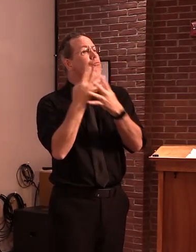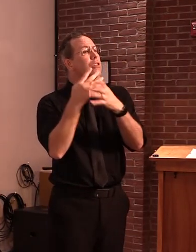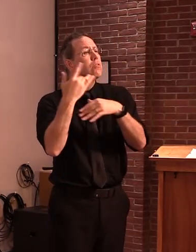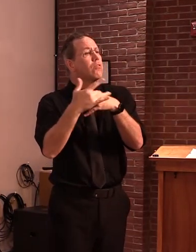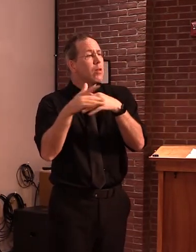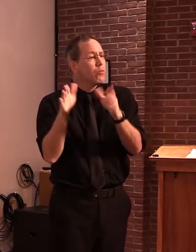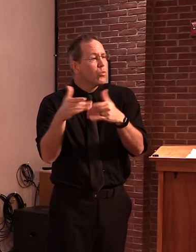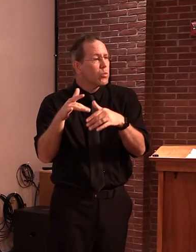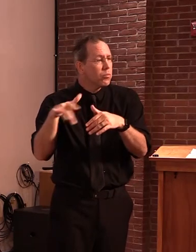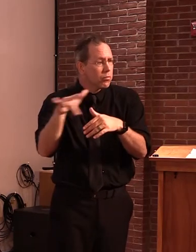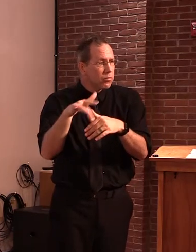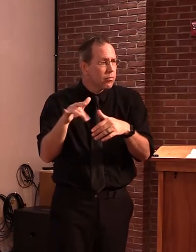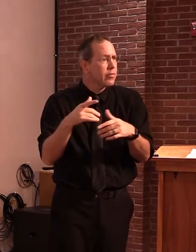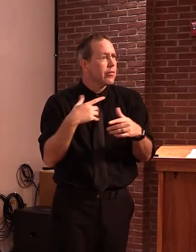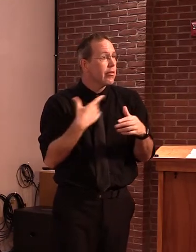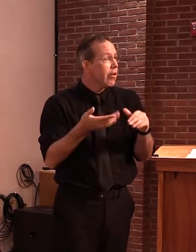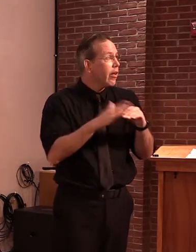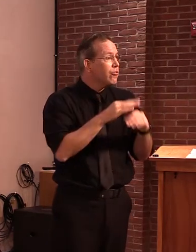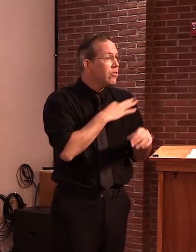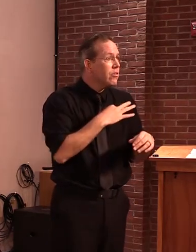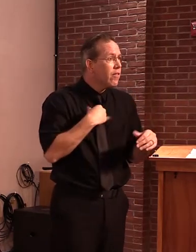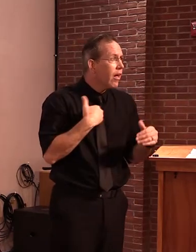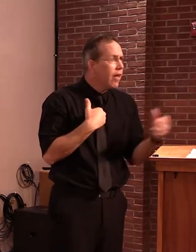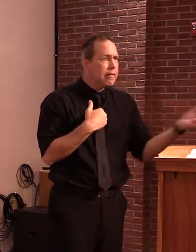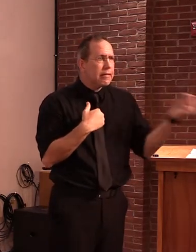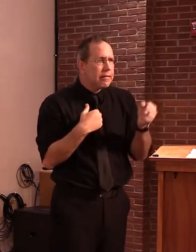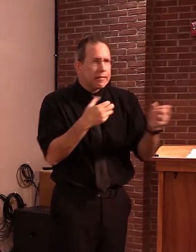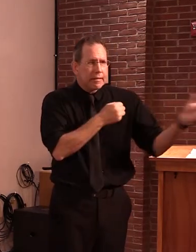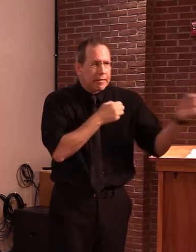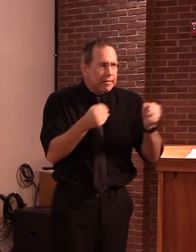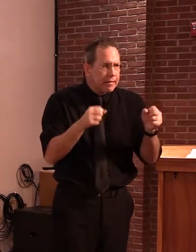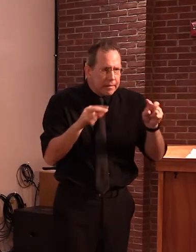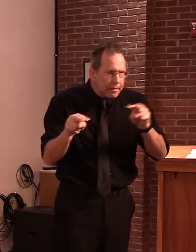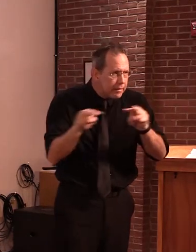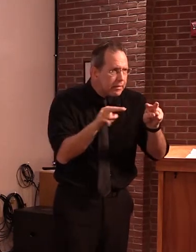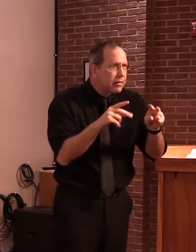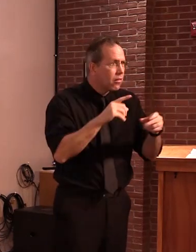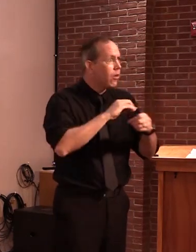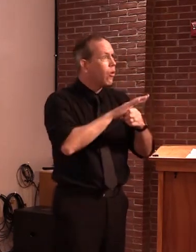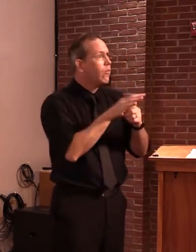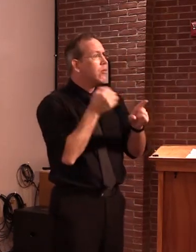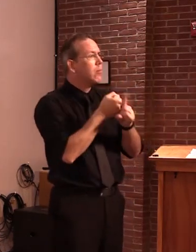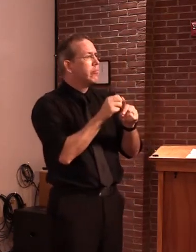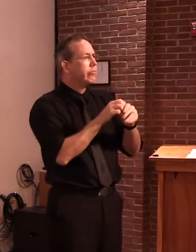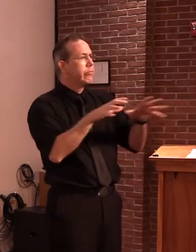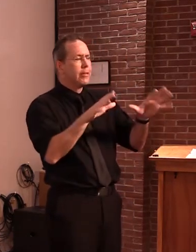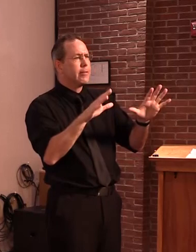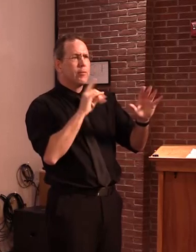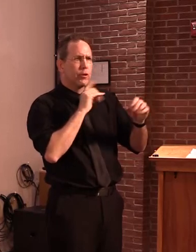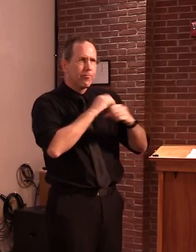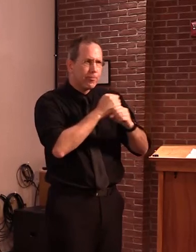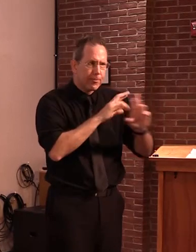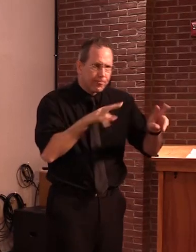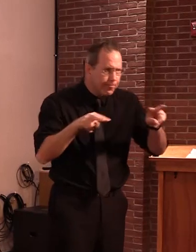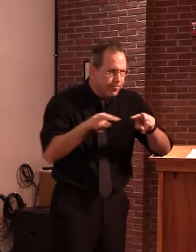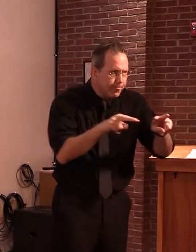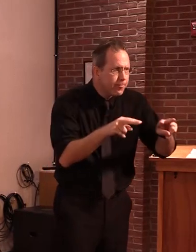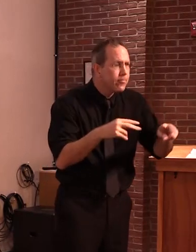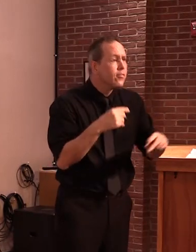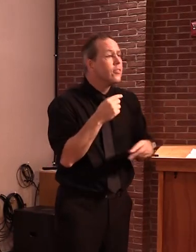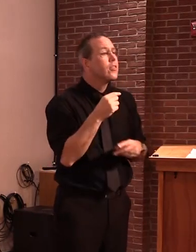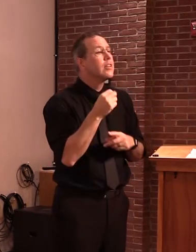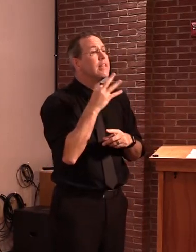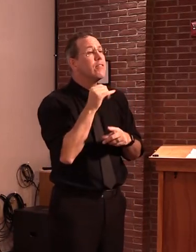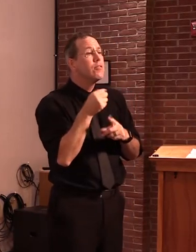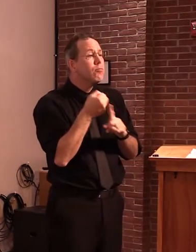in one of our facilities, and or we have an incident like we had the other night